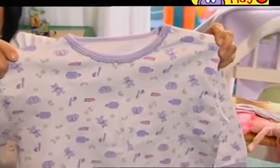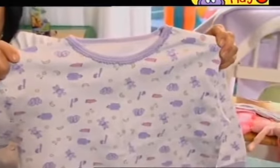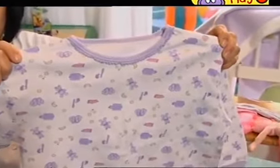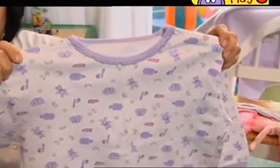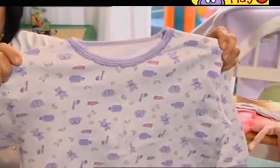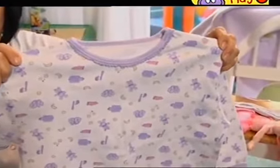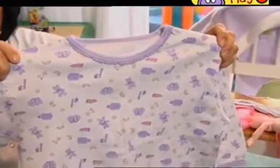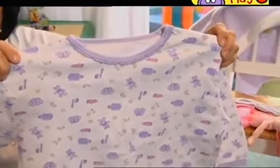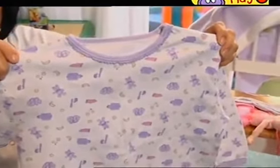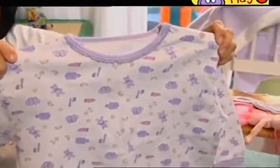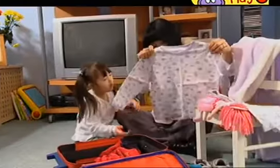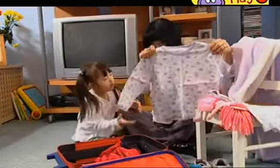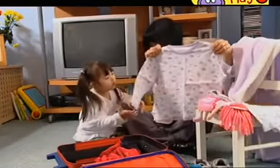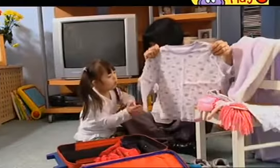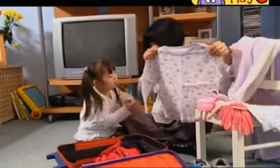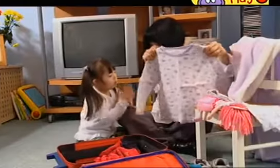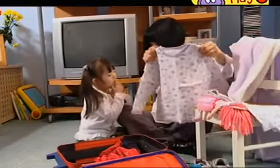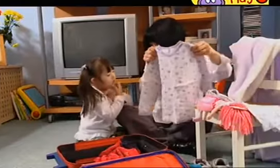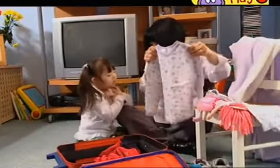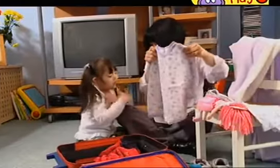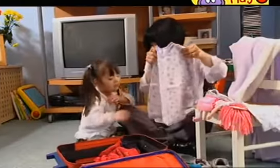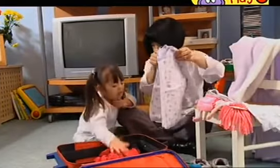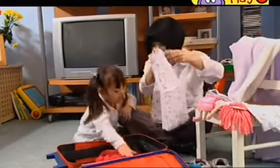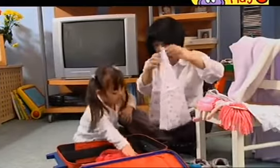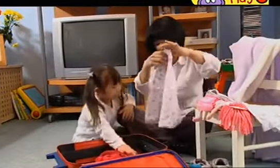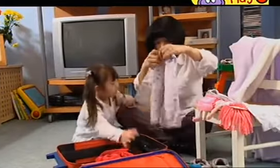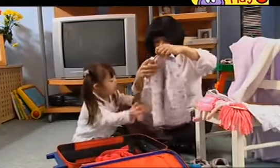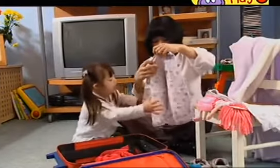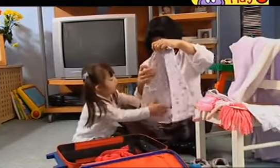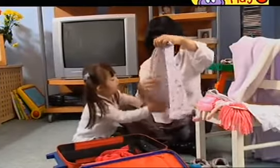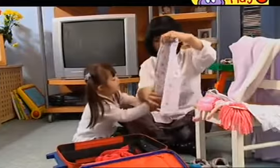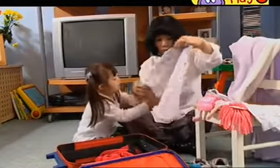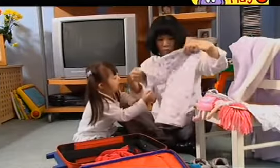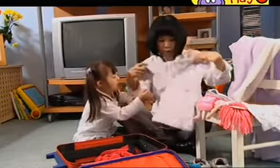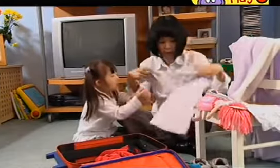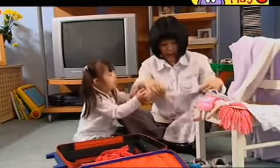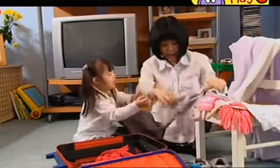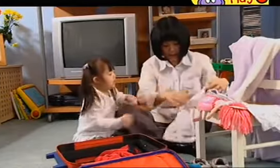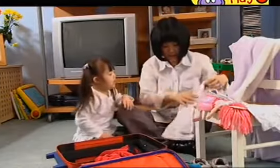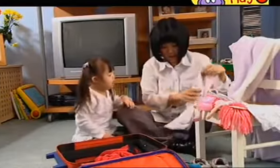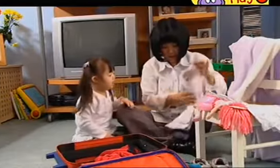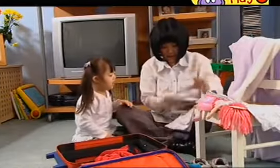Let's take your pajamas. Okay. Well